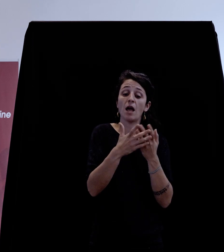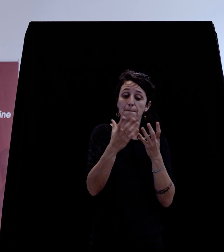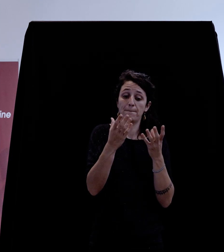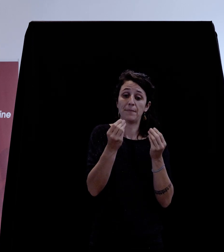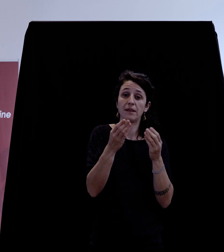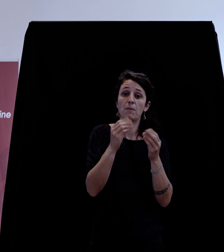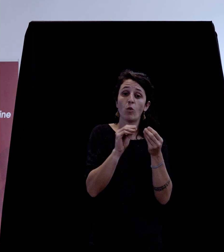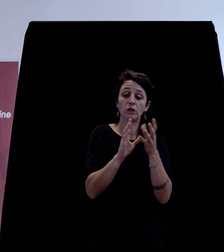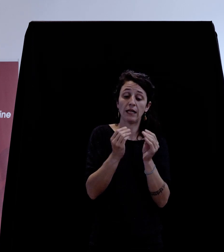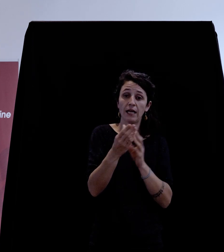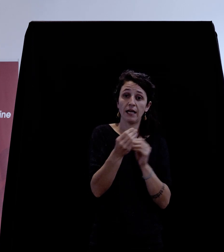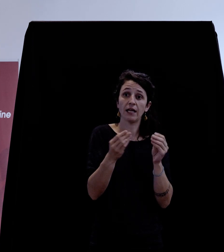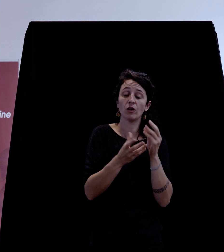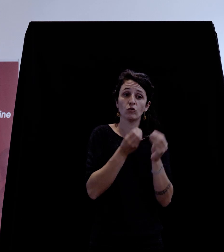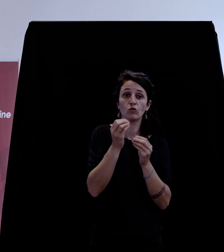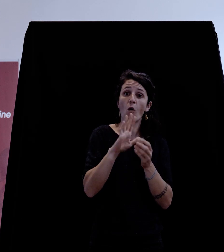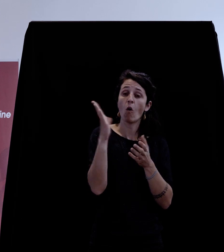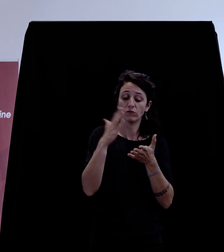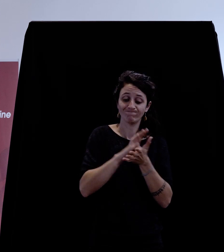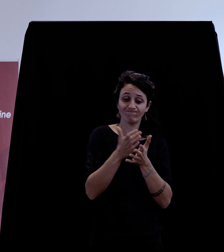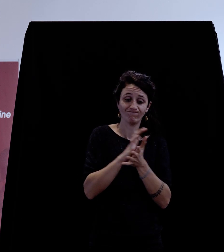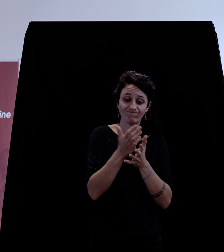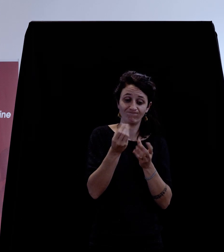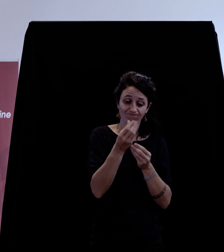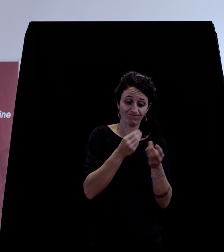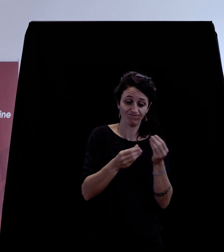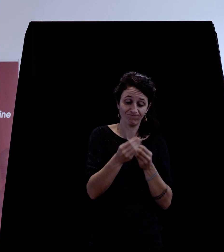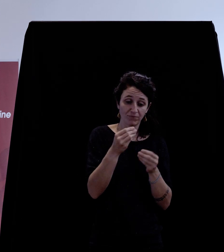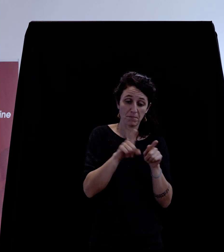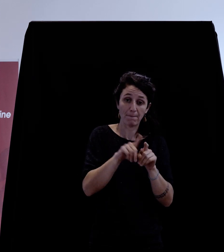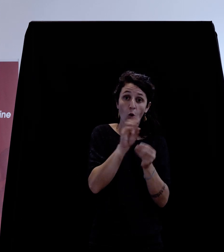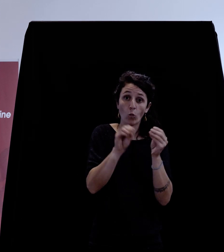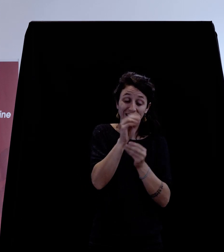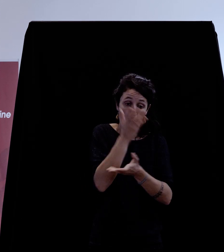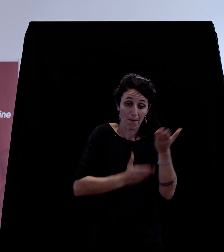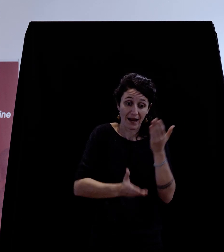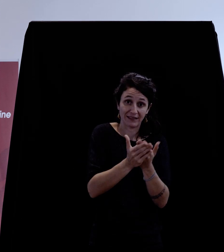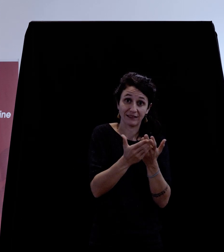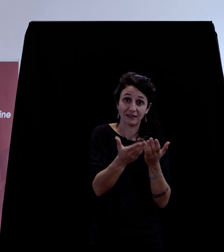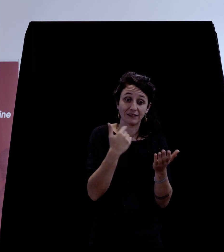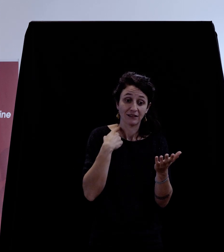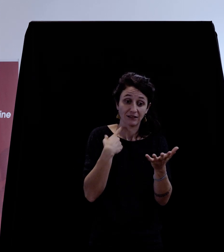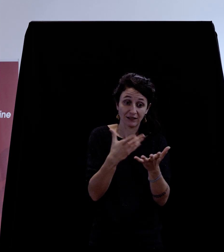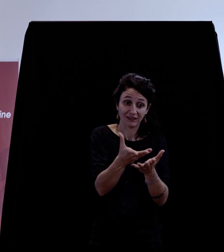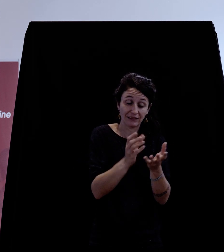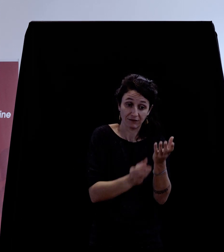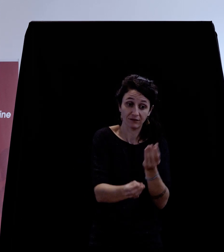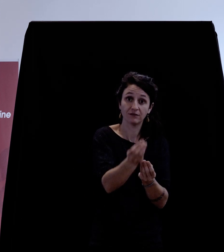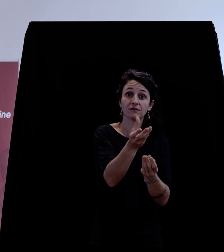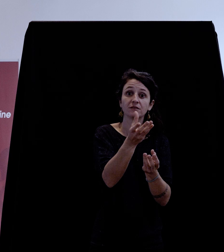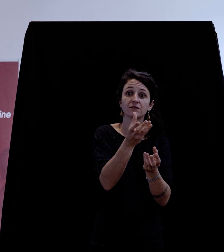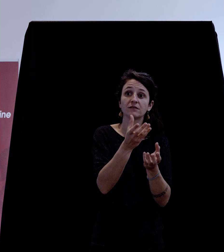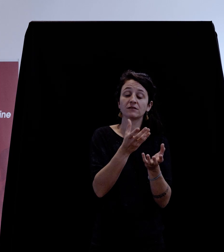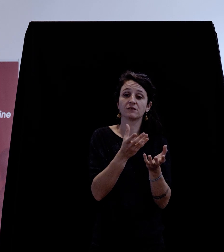face. As a substitute, choose that, Jacob. We also figured that maybe he was having problems